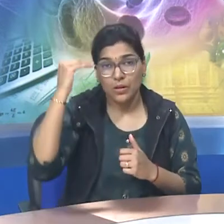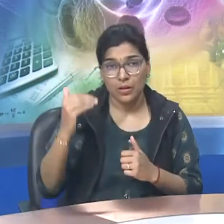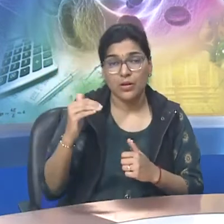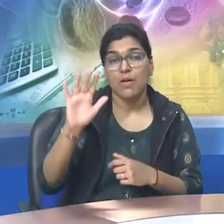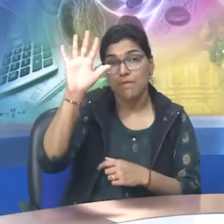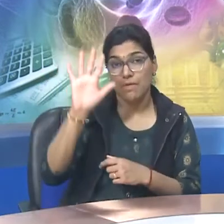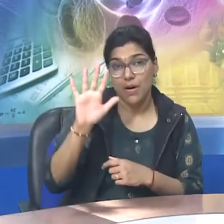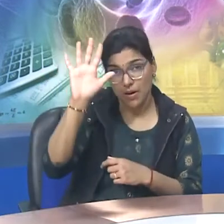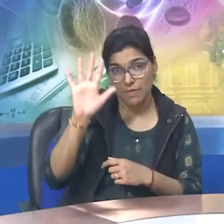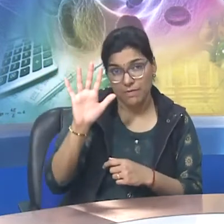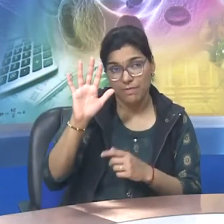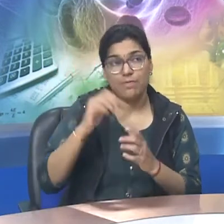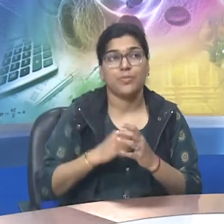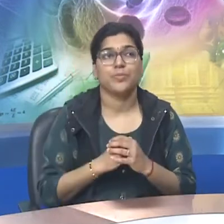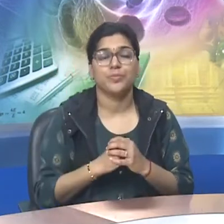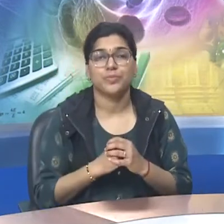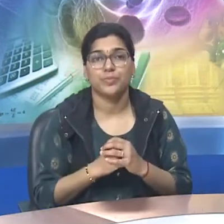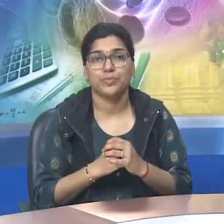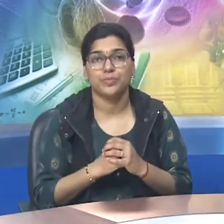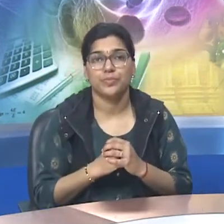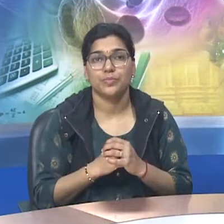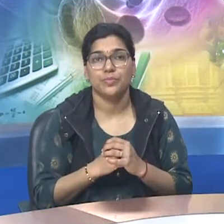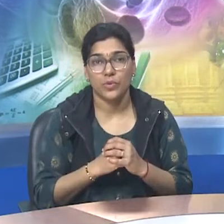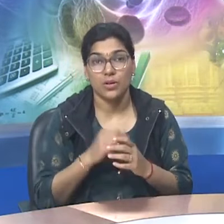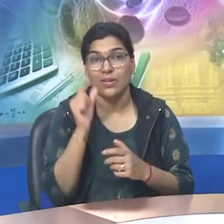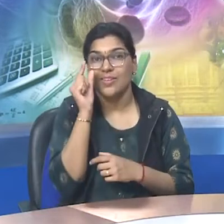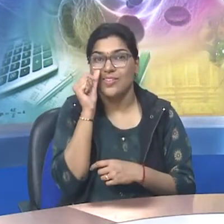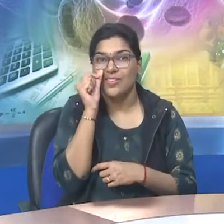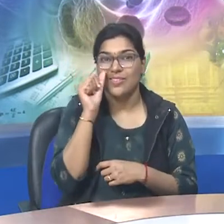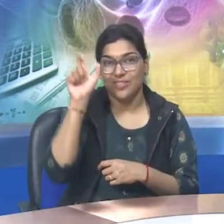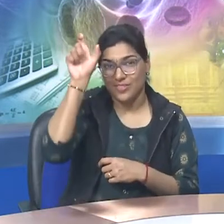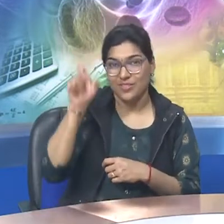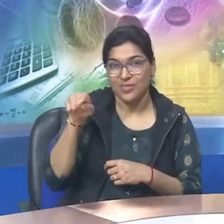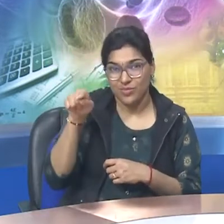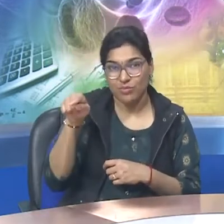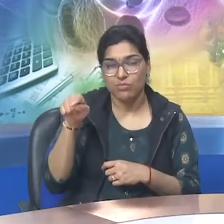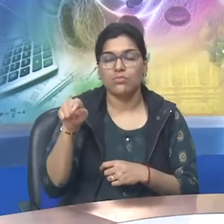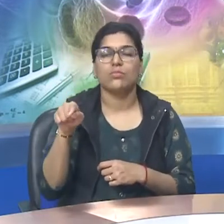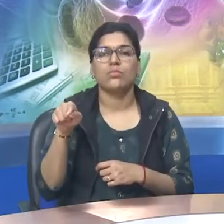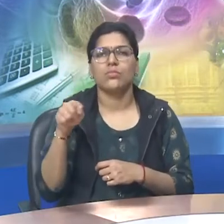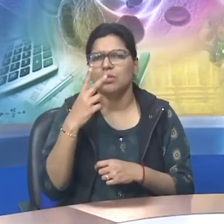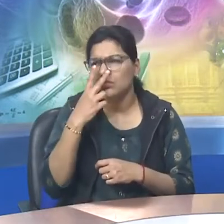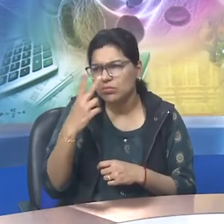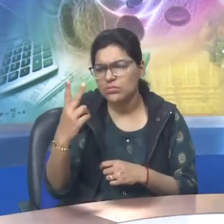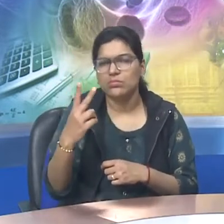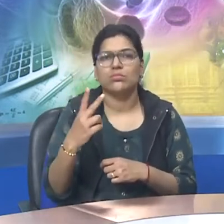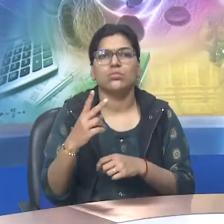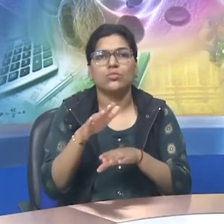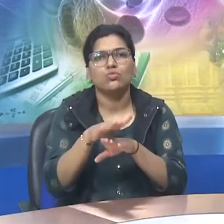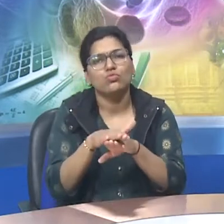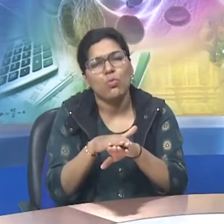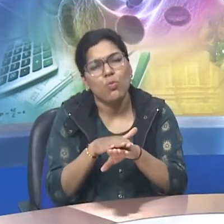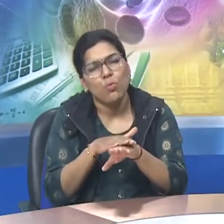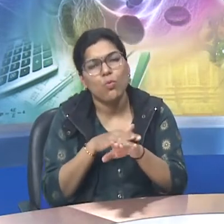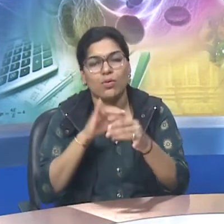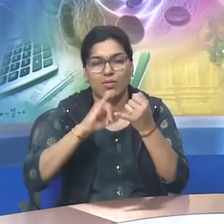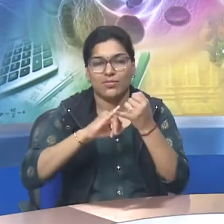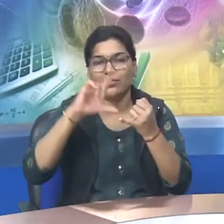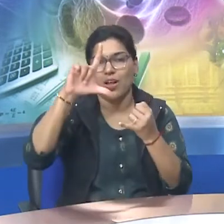the other person. The fifth example explains that he is as slow as a tortoise. So